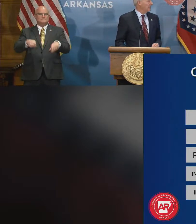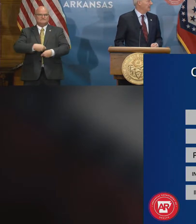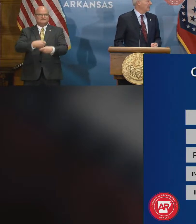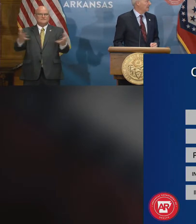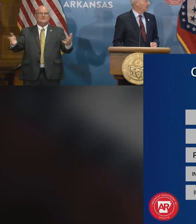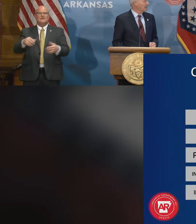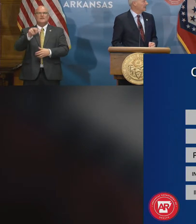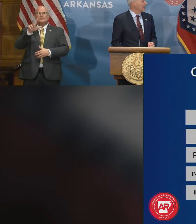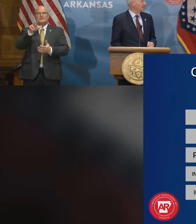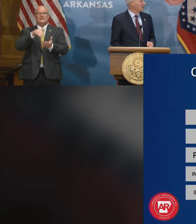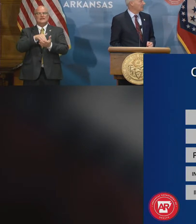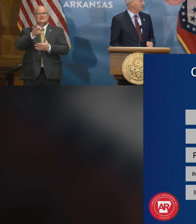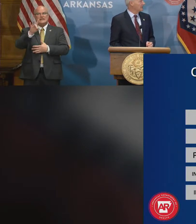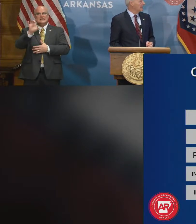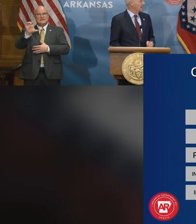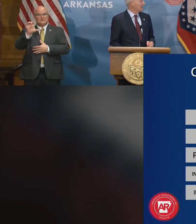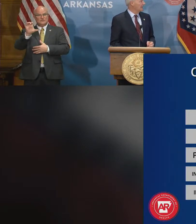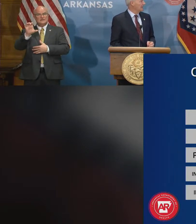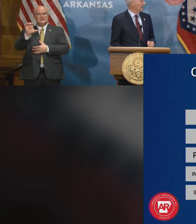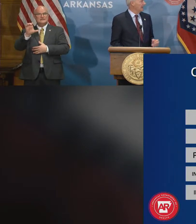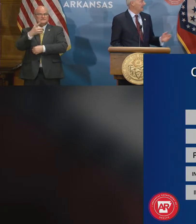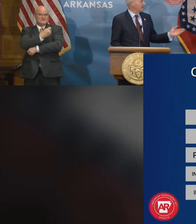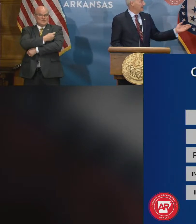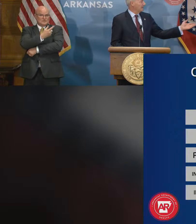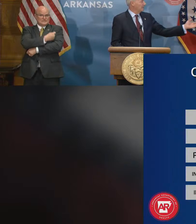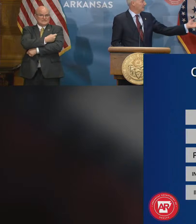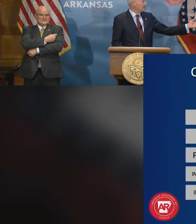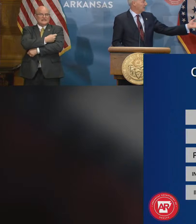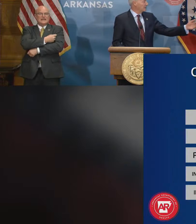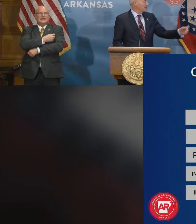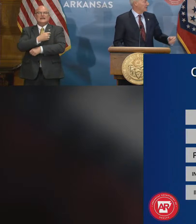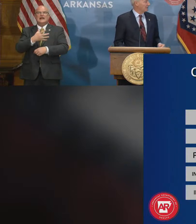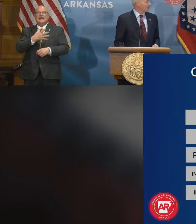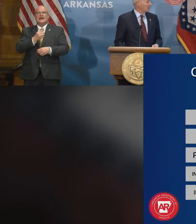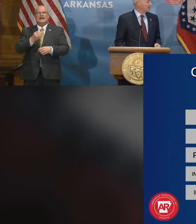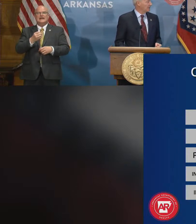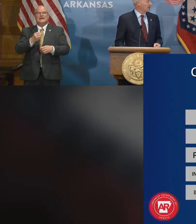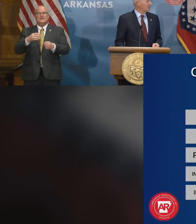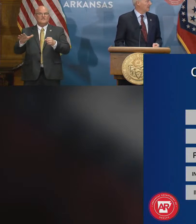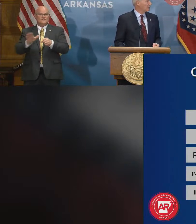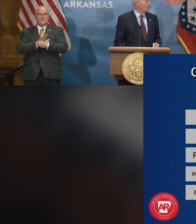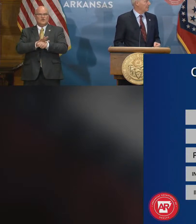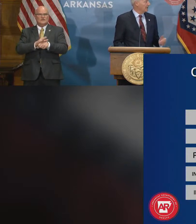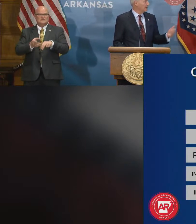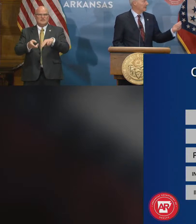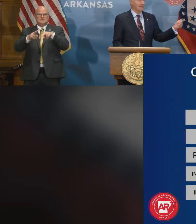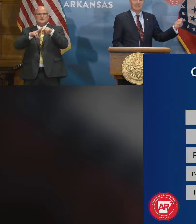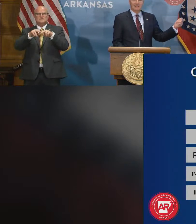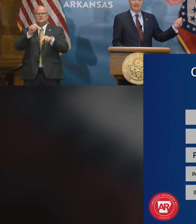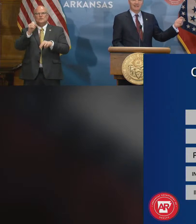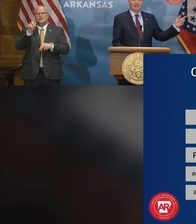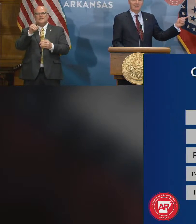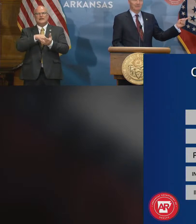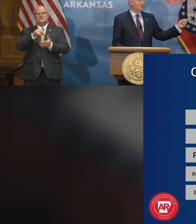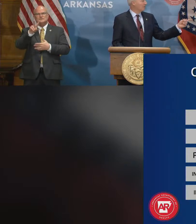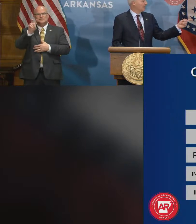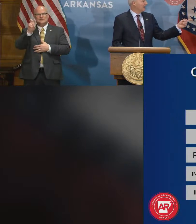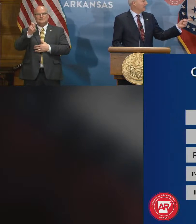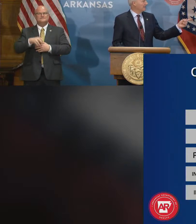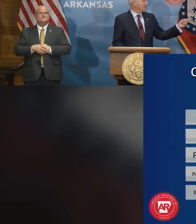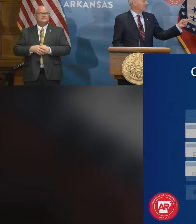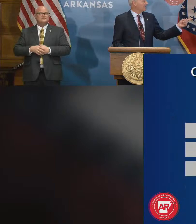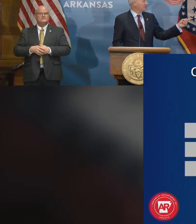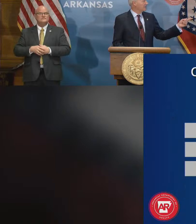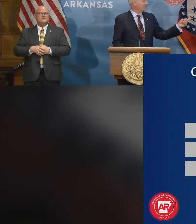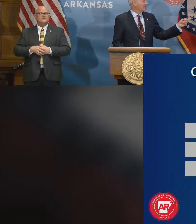out 3,800 doses, and our immunizations that are fully have gone up about 1,200. If you go